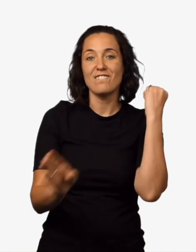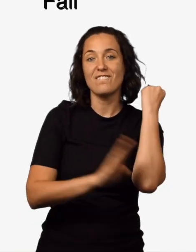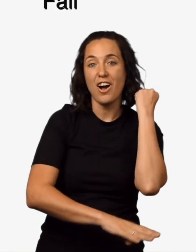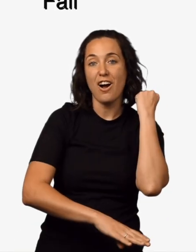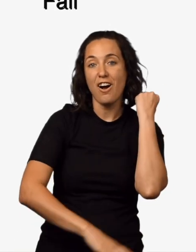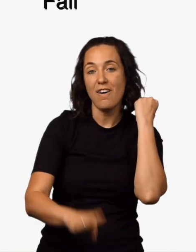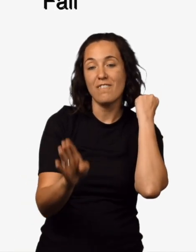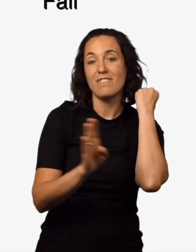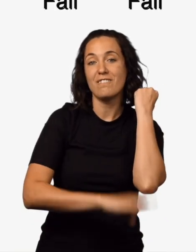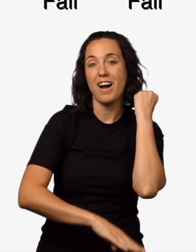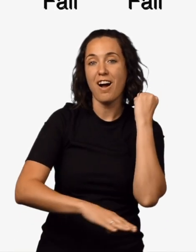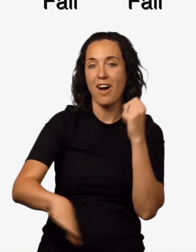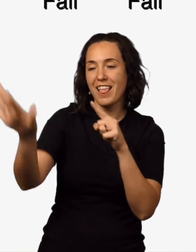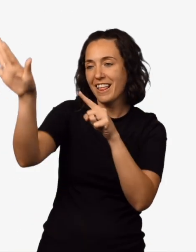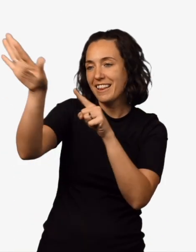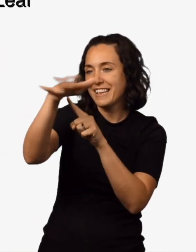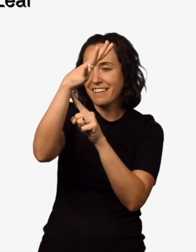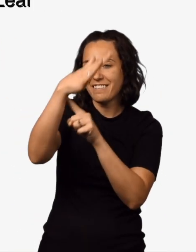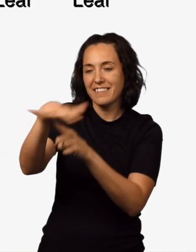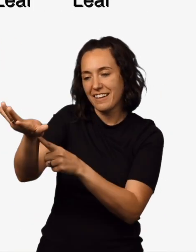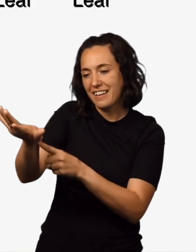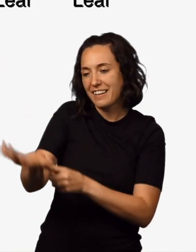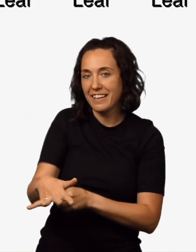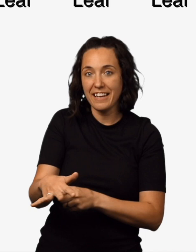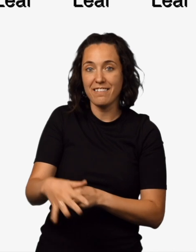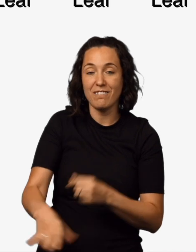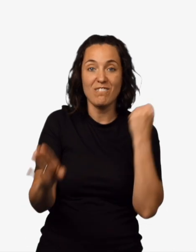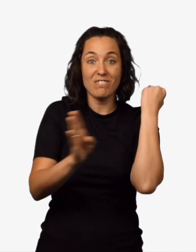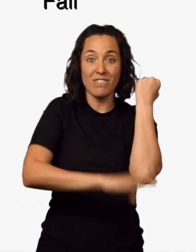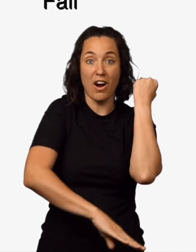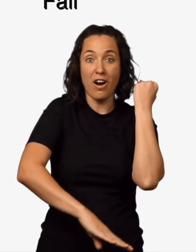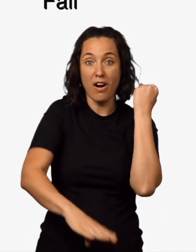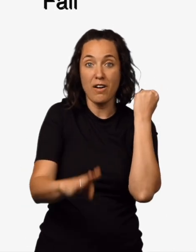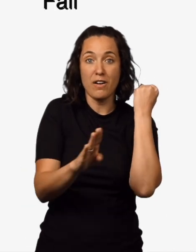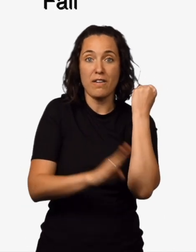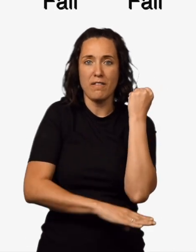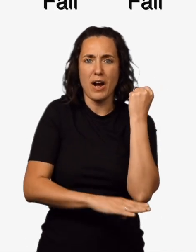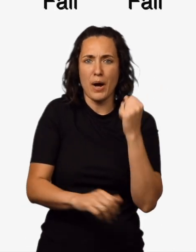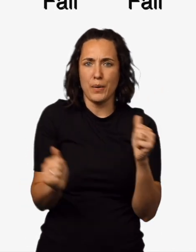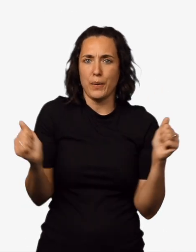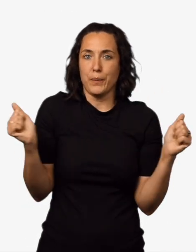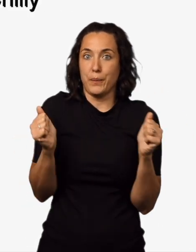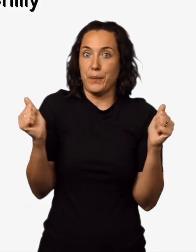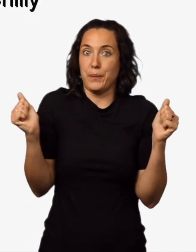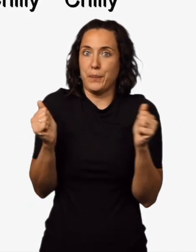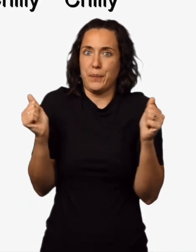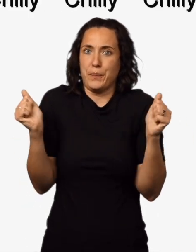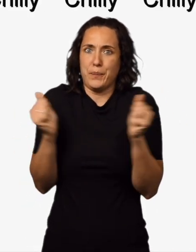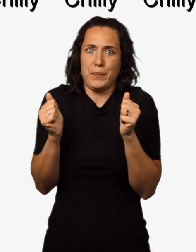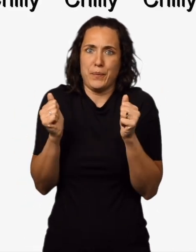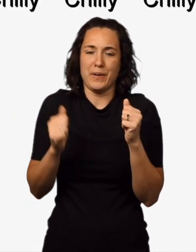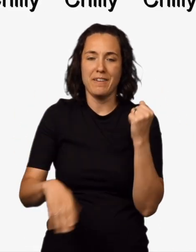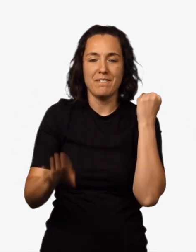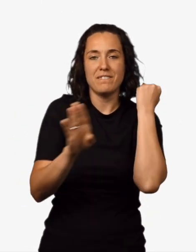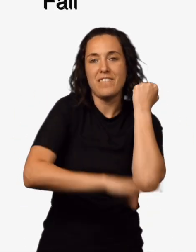Fall, fall, leaf, leaf, leaf. Fall, fall, chilly, chilly, chilly.